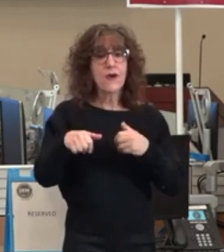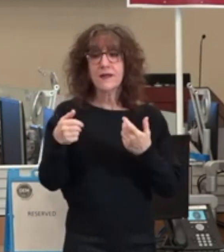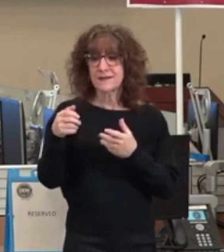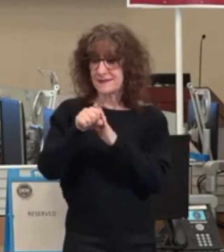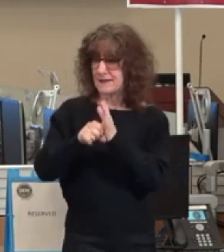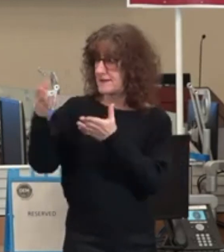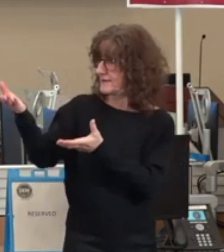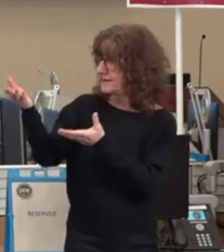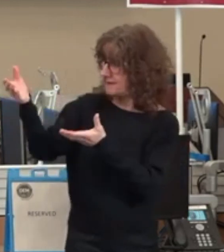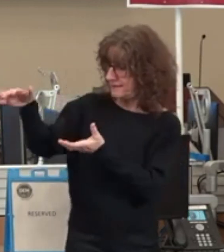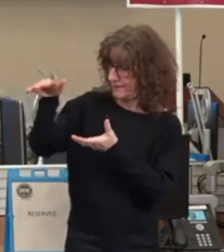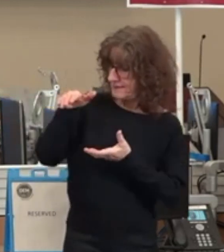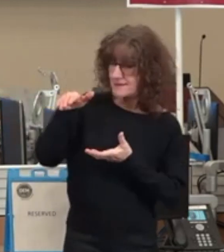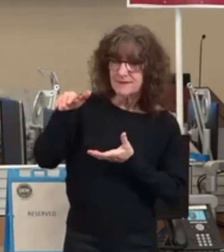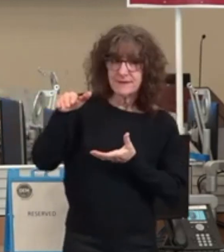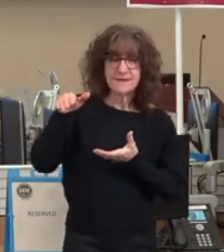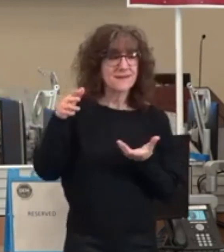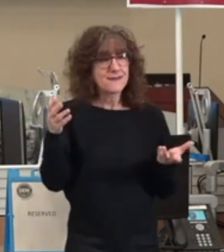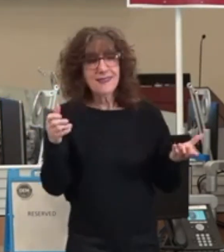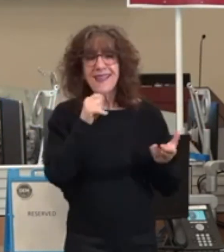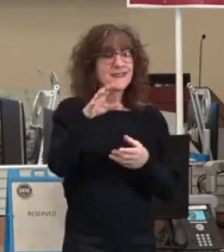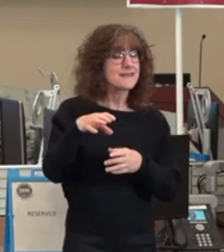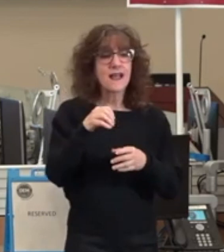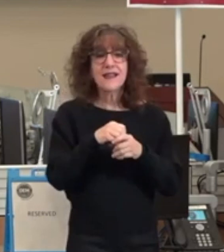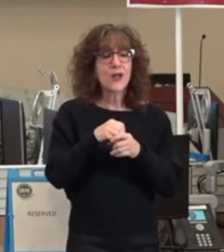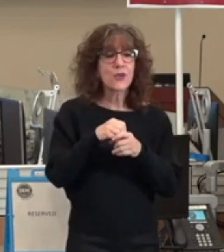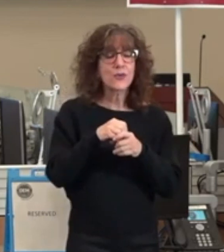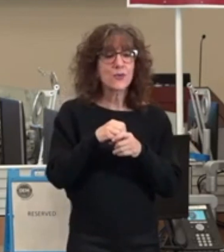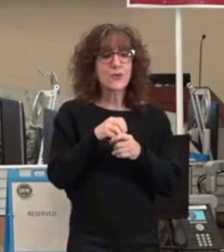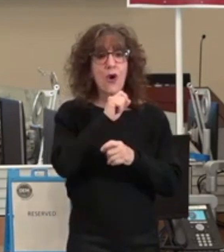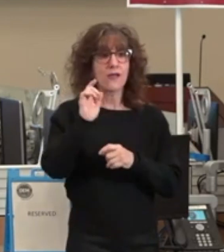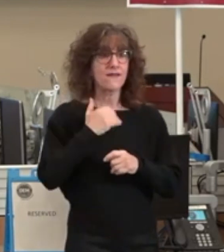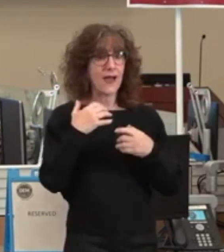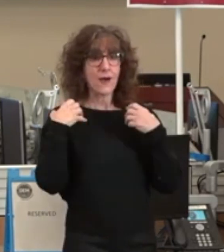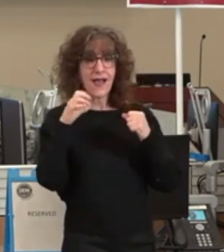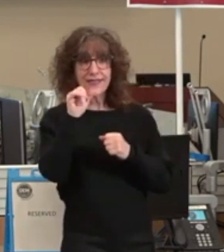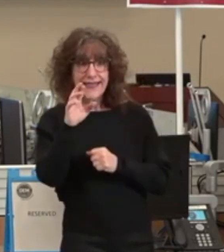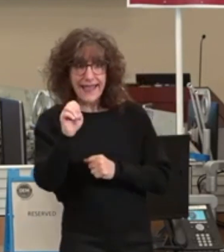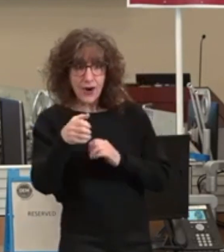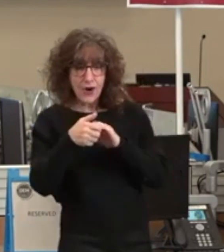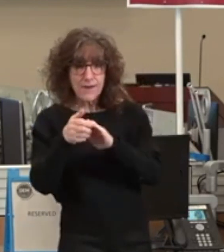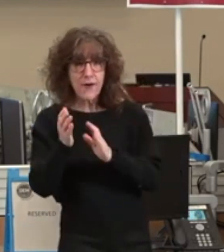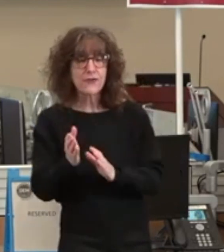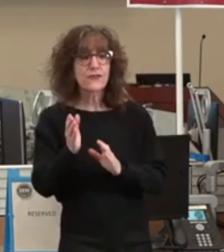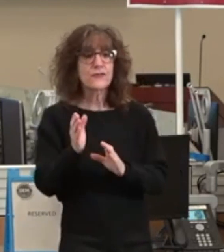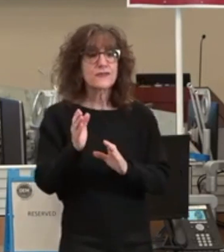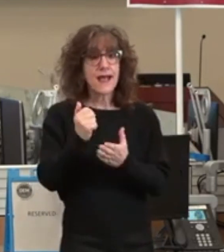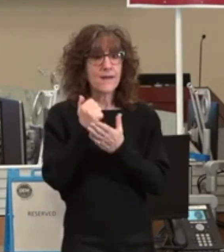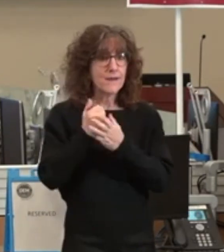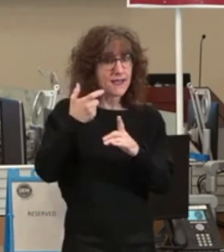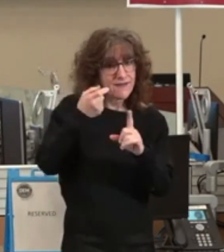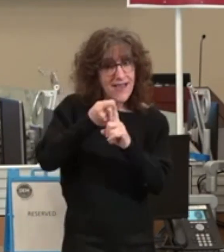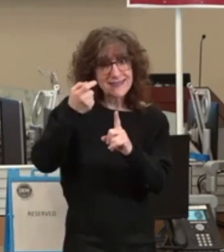the state. And that doesn't even include, by the way, all of our healthcare partners who are helping us to administer